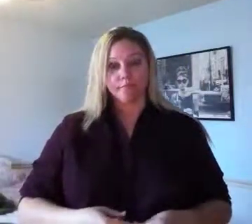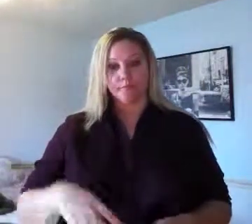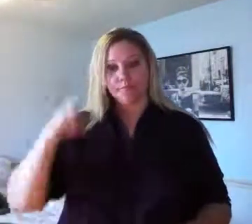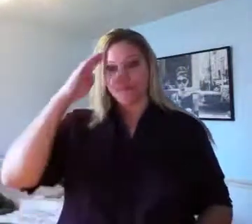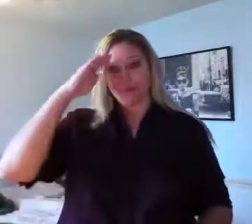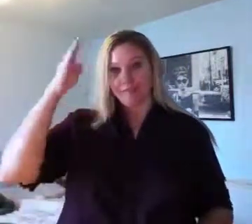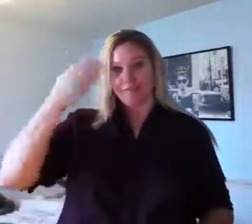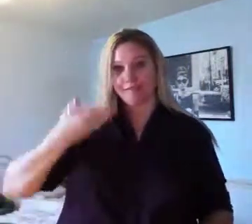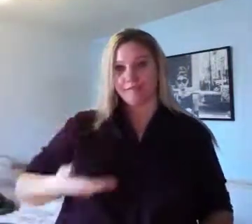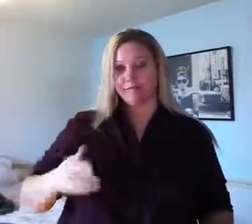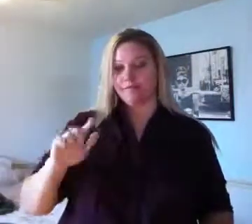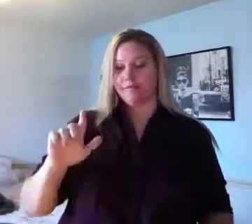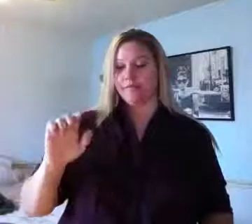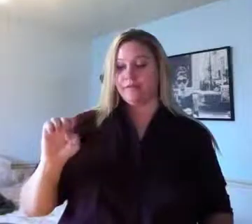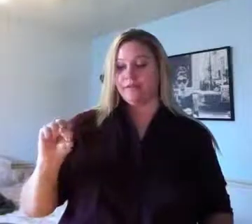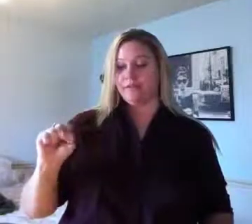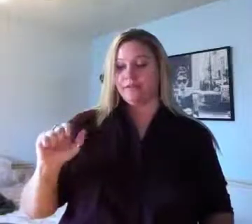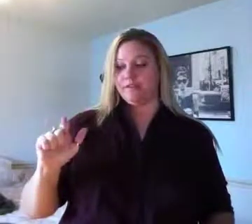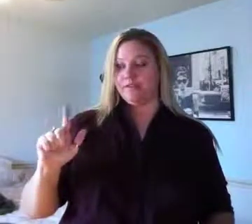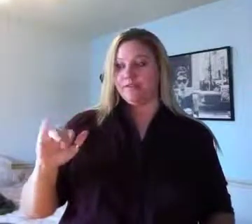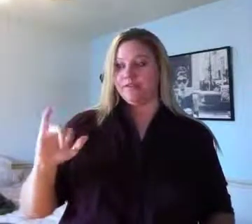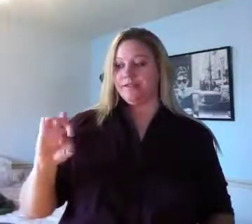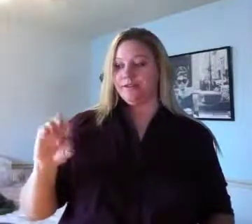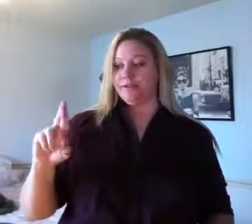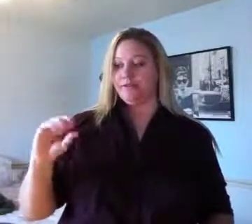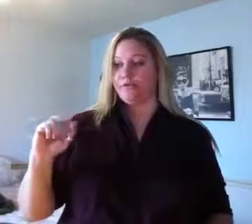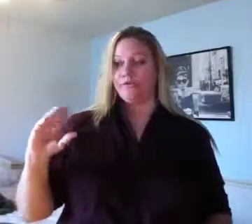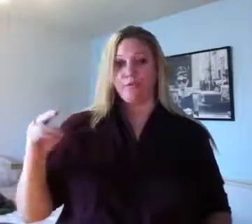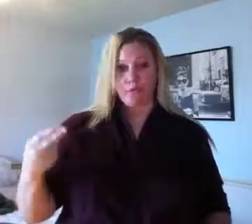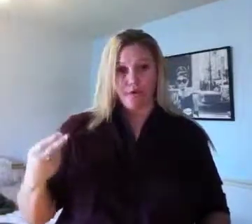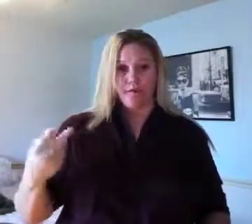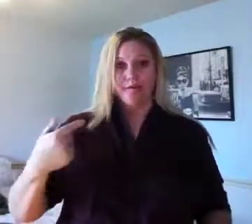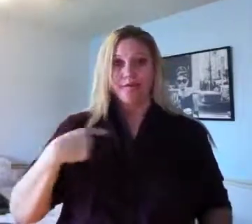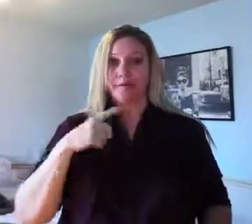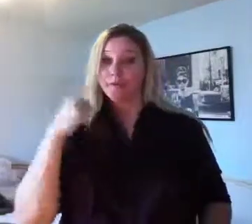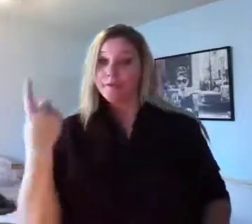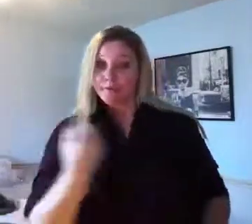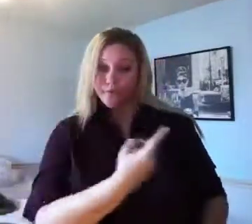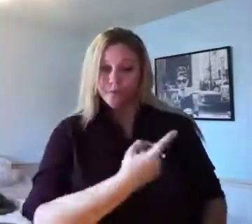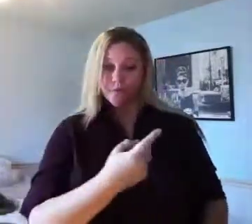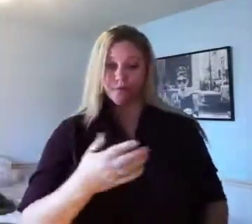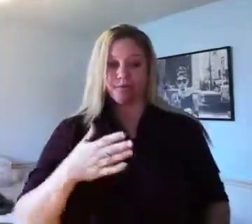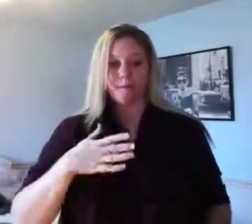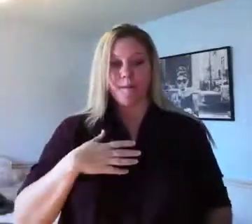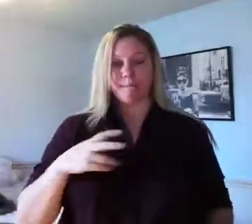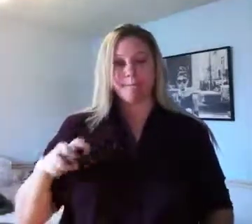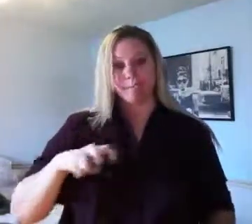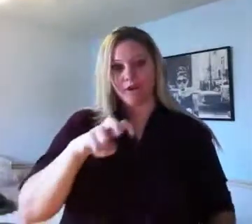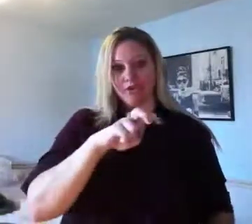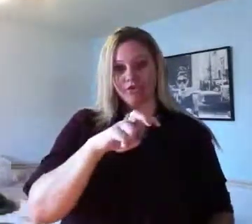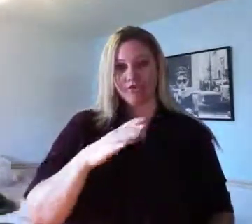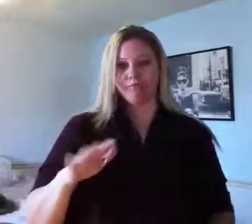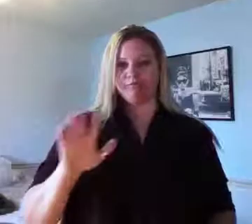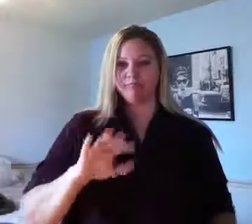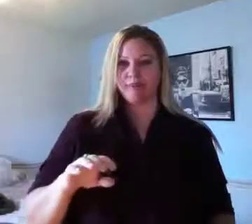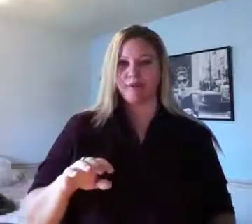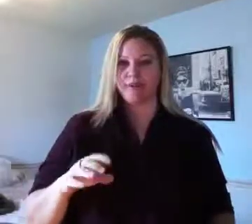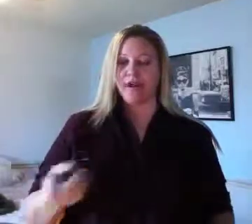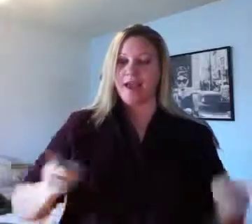Hi, I'm Leslie Rock, and I'm going to tell a story about a trip I took to Hong Kong 4 years ago in the winter. My husband and I were